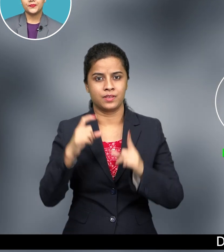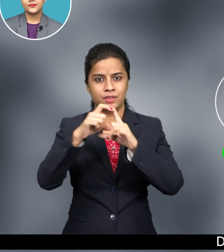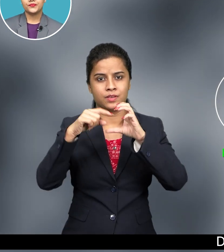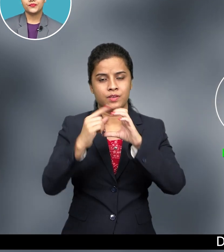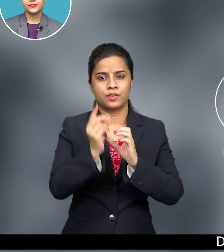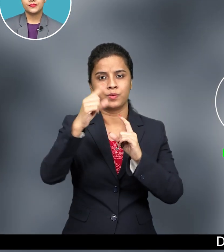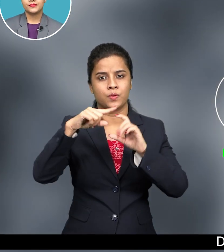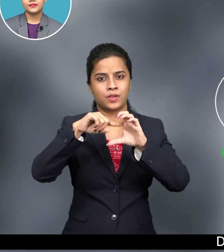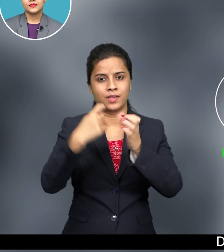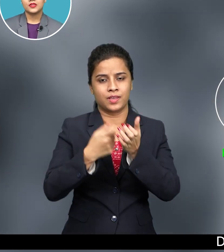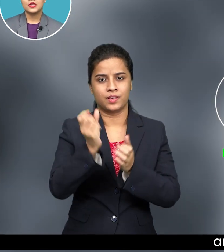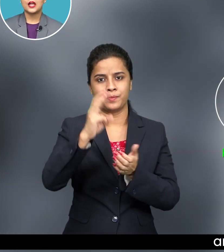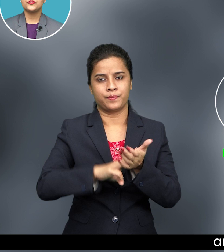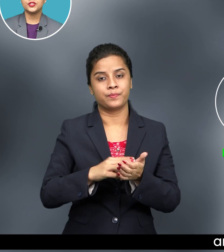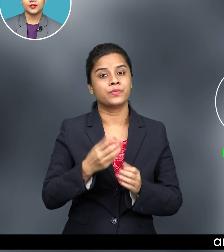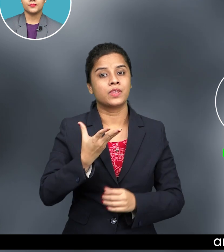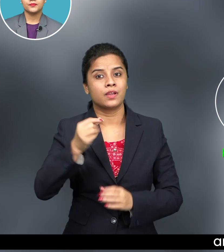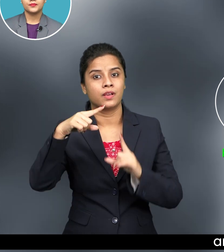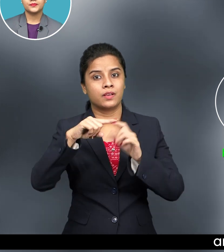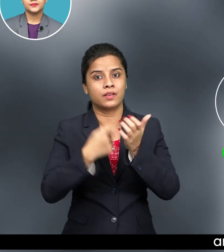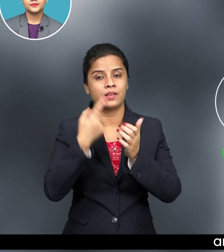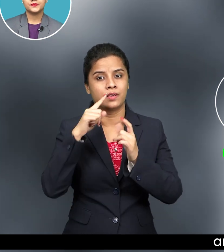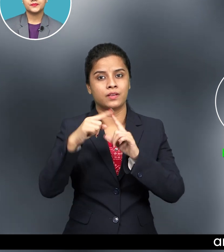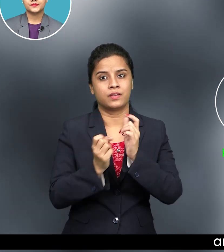deuterium, and tritium